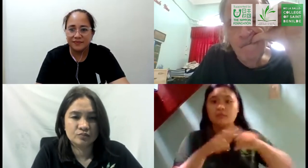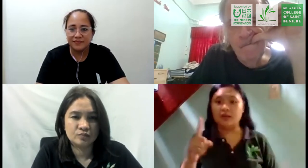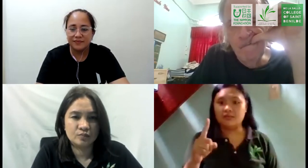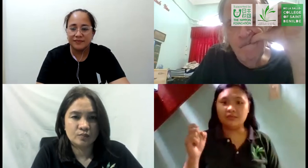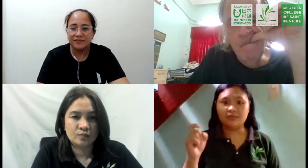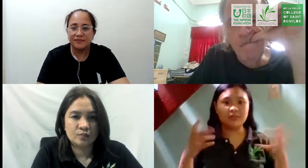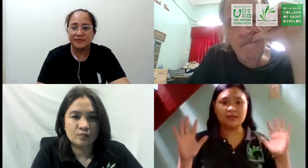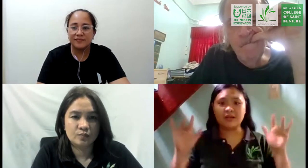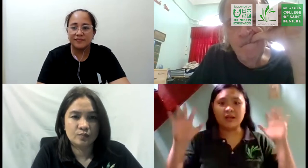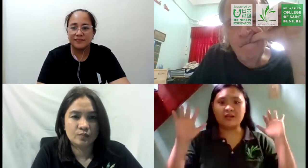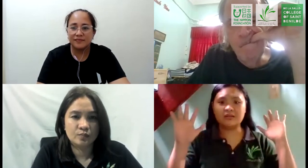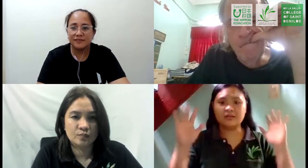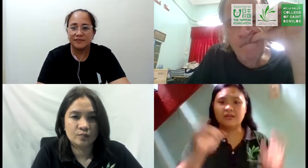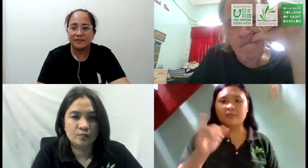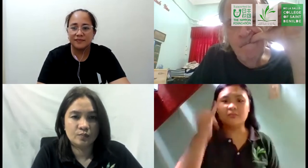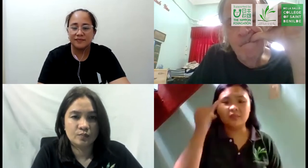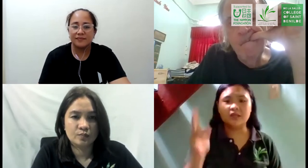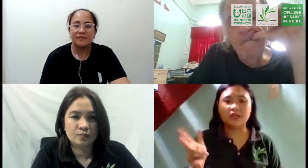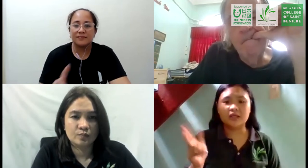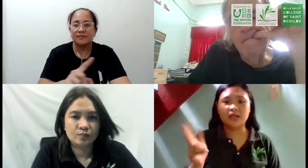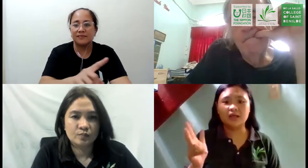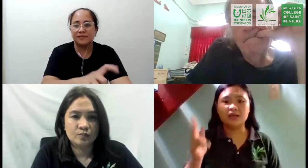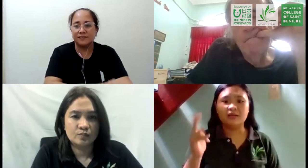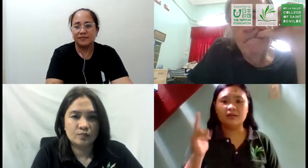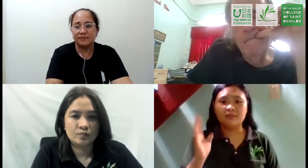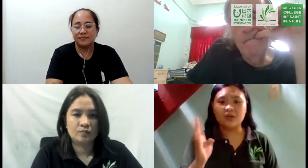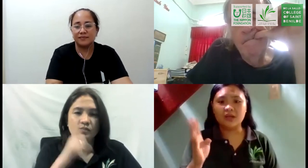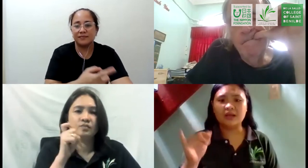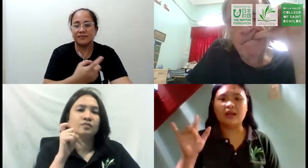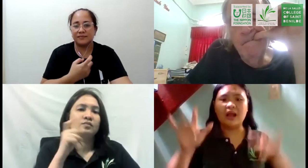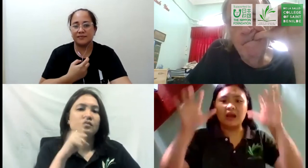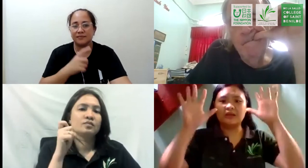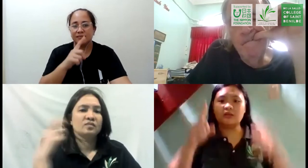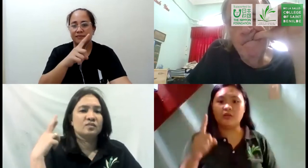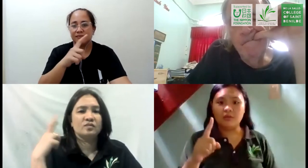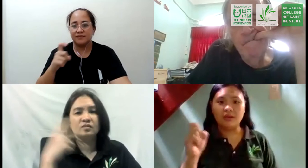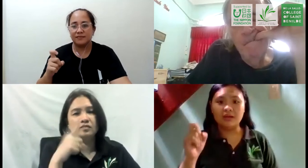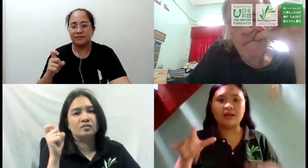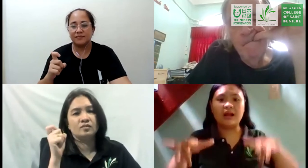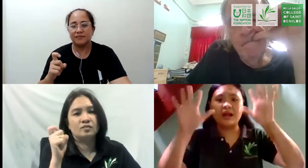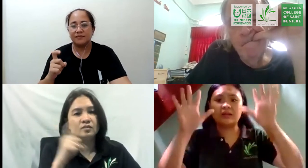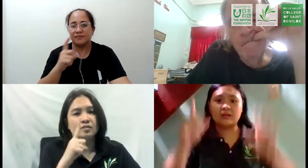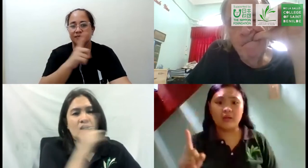of a heavy movement, whereas 100 is less of a movement. kind of like the other numbers, 30,